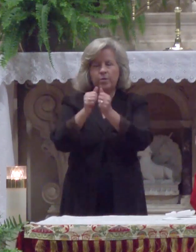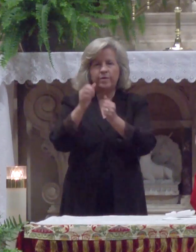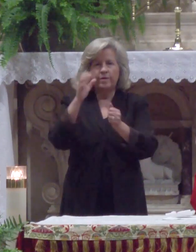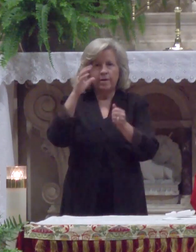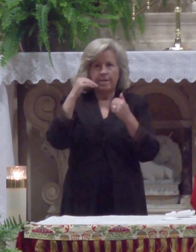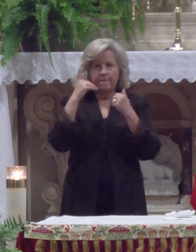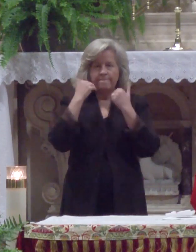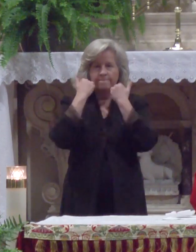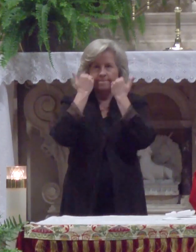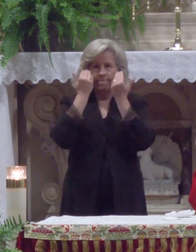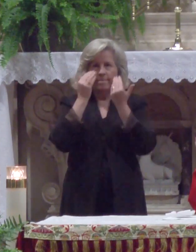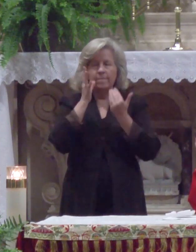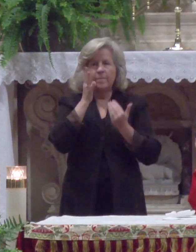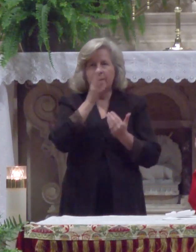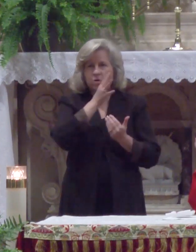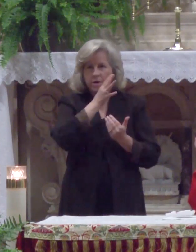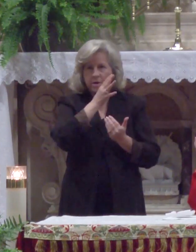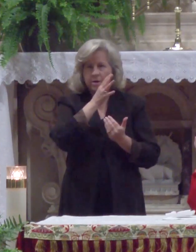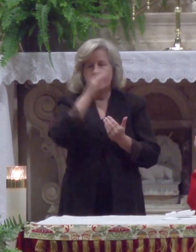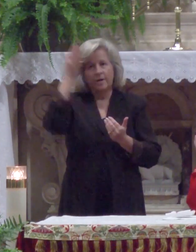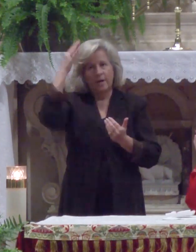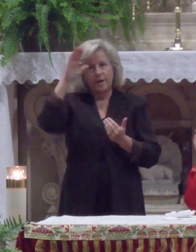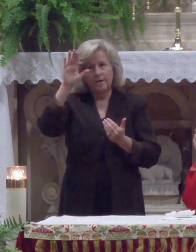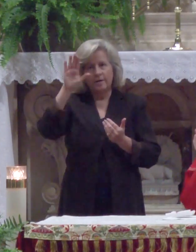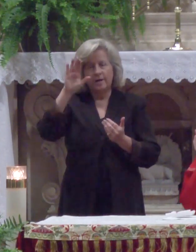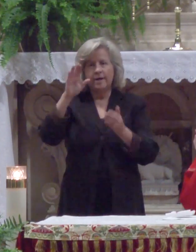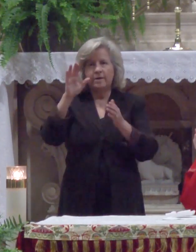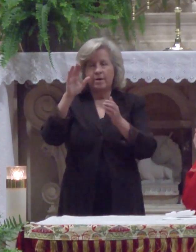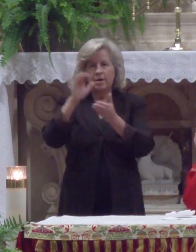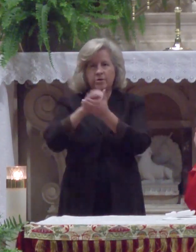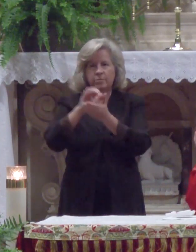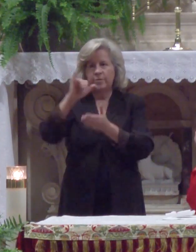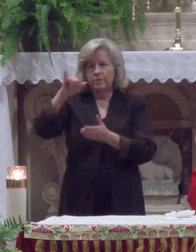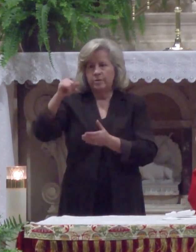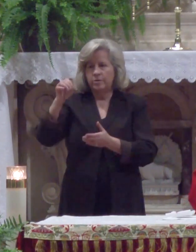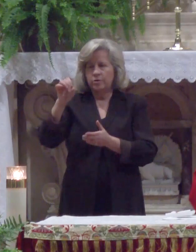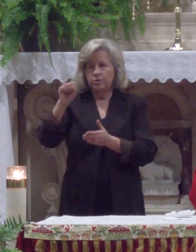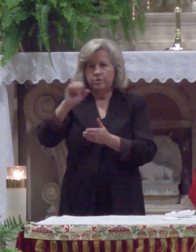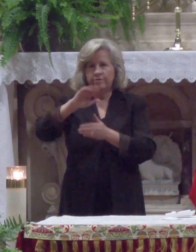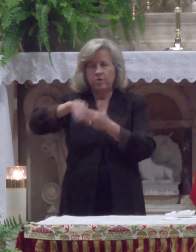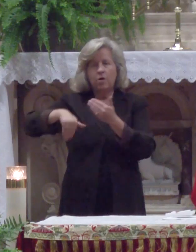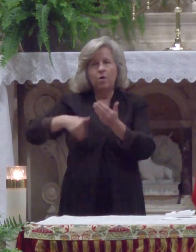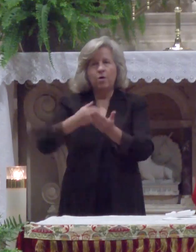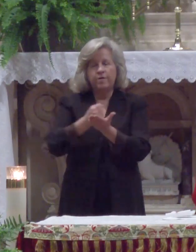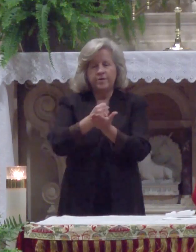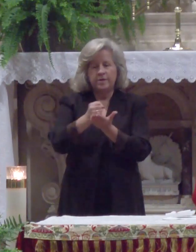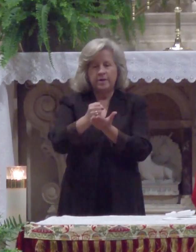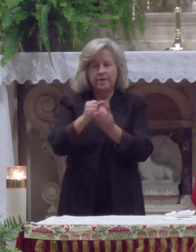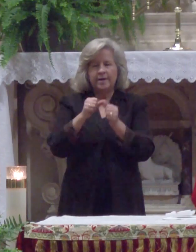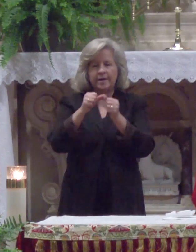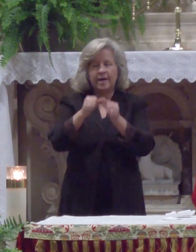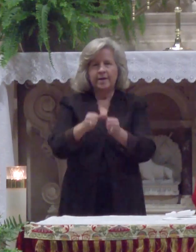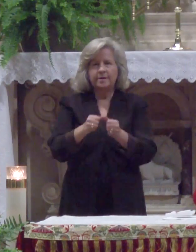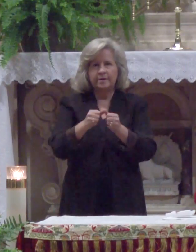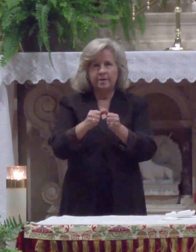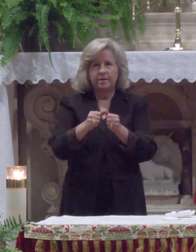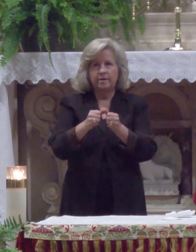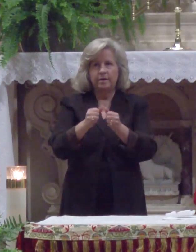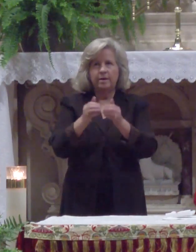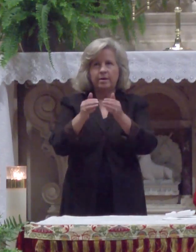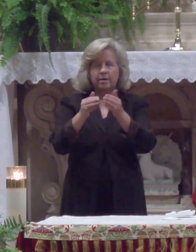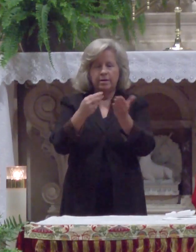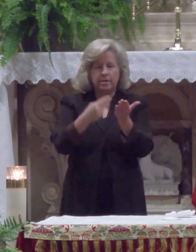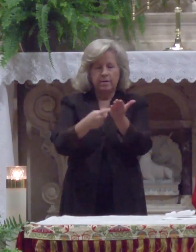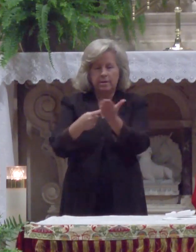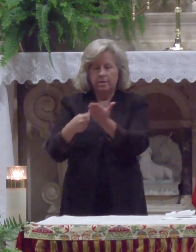Joseph, her spouse, with your blessed apostles and glorious martyrs, and with all the saints, on whose constant intercession, in